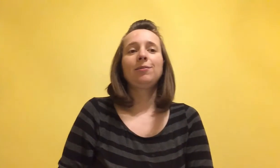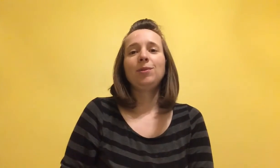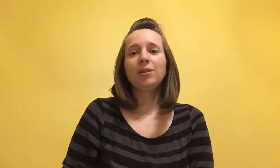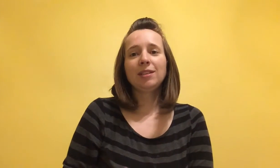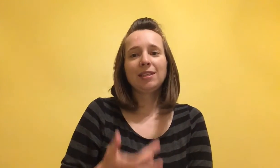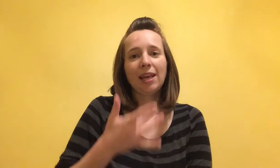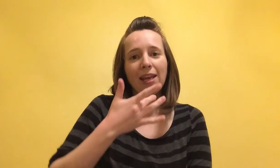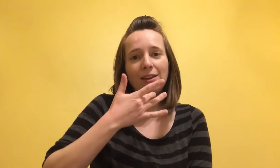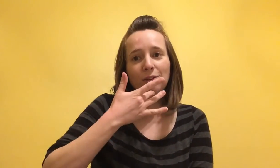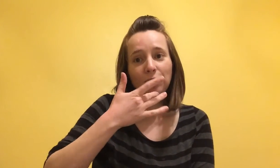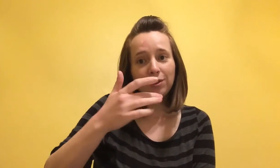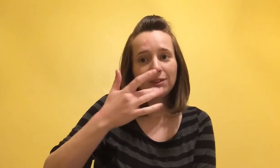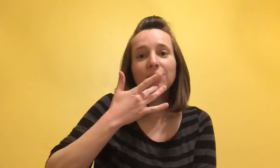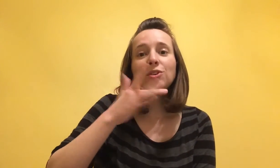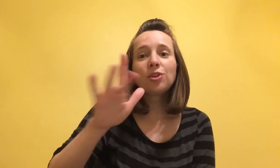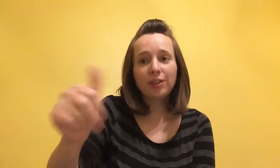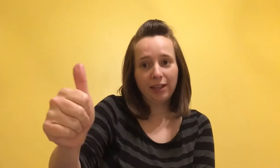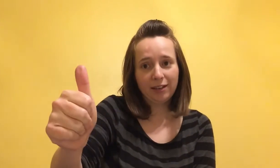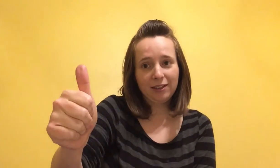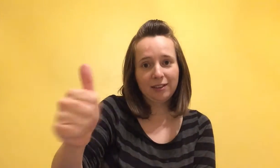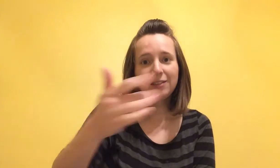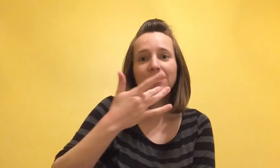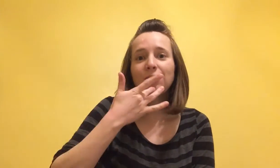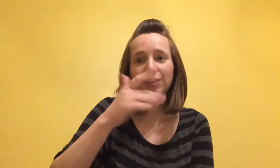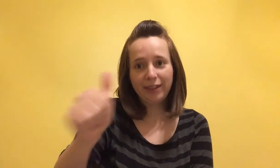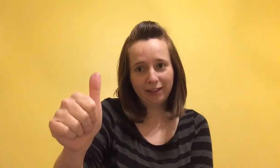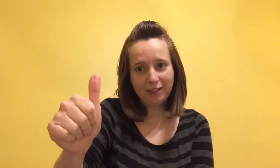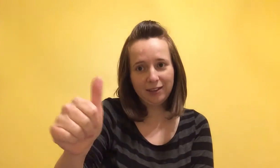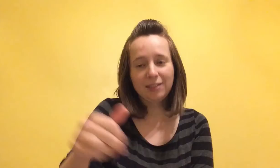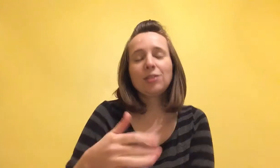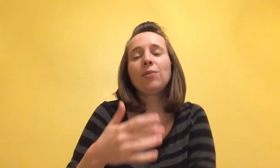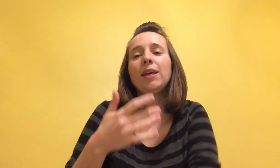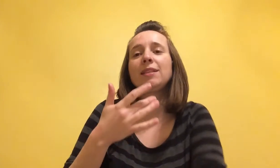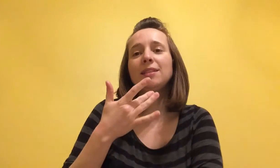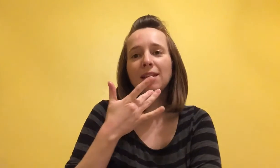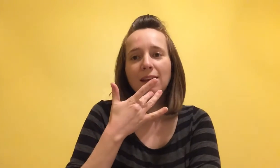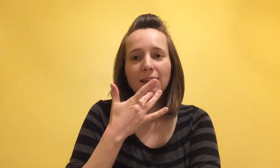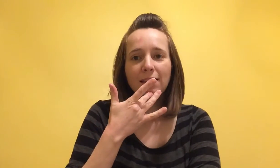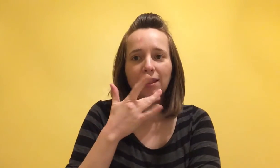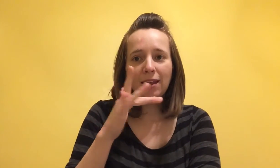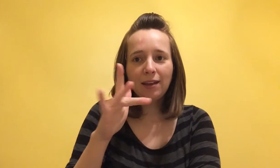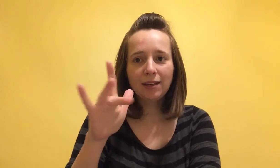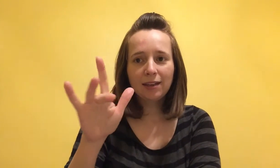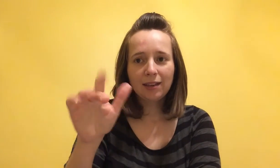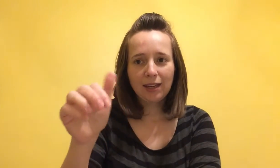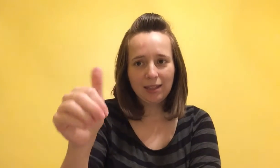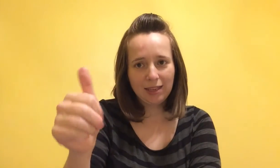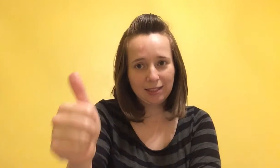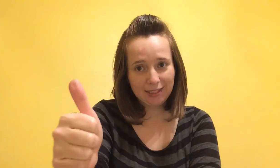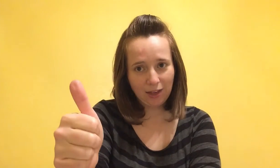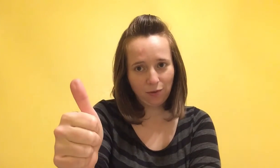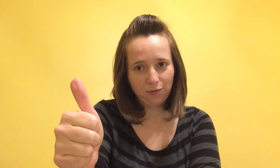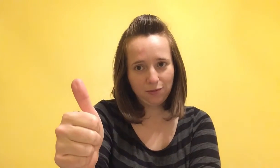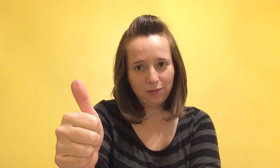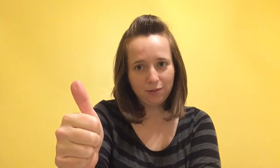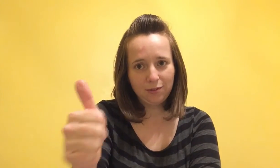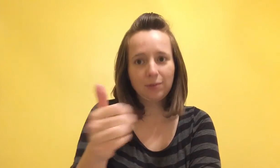you can say good luck. So it's luck and then self.